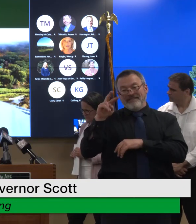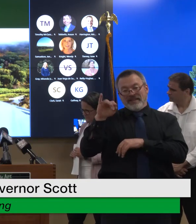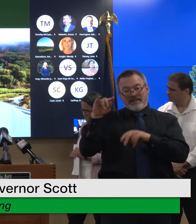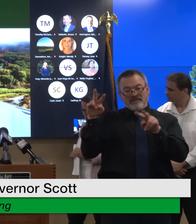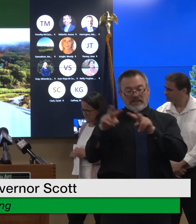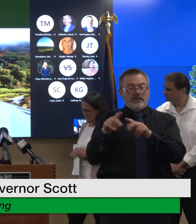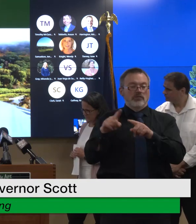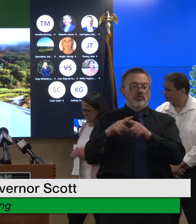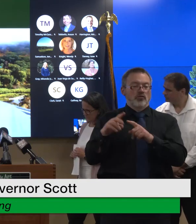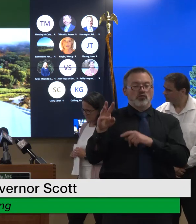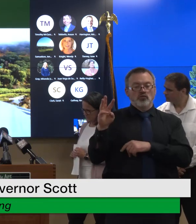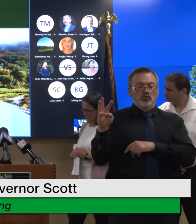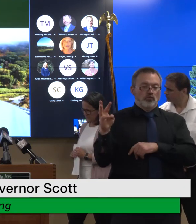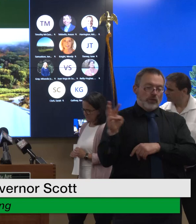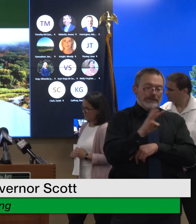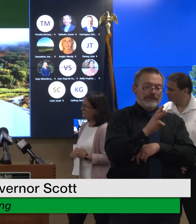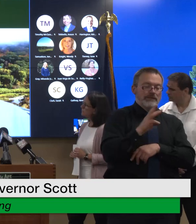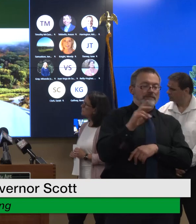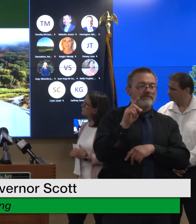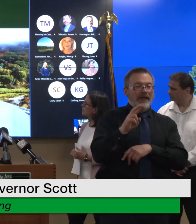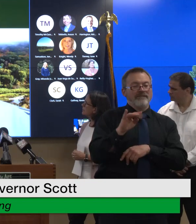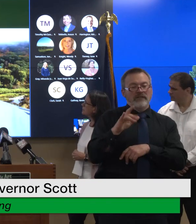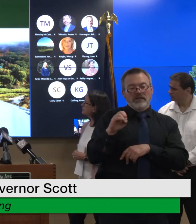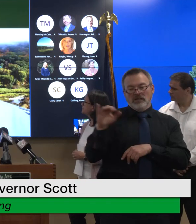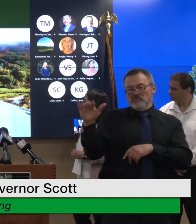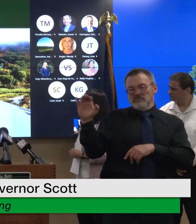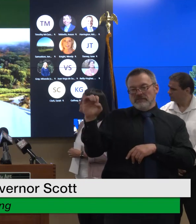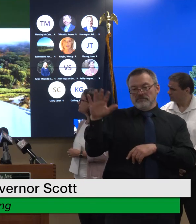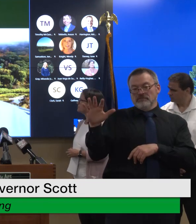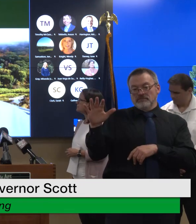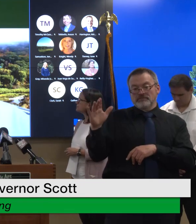Ride. And milepost